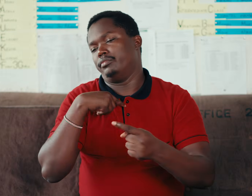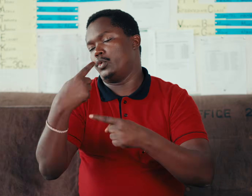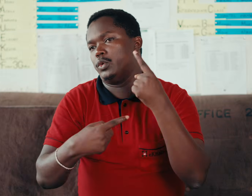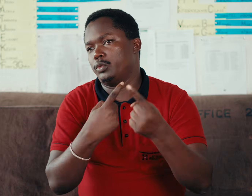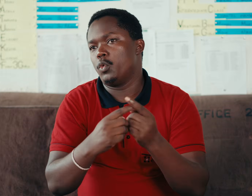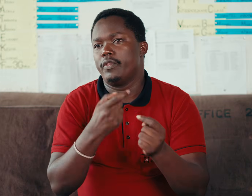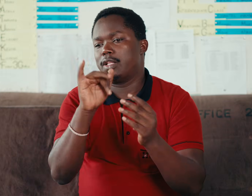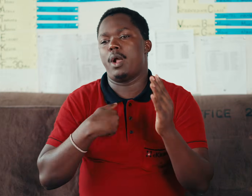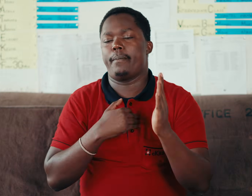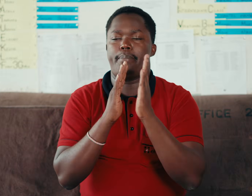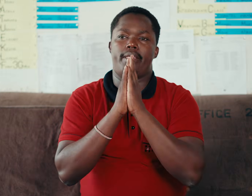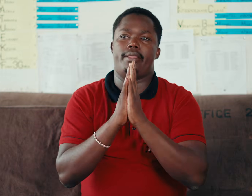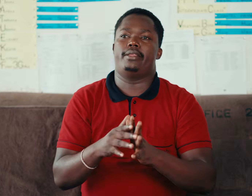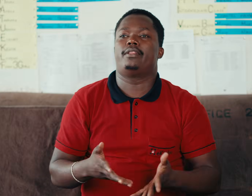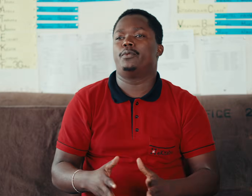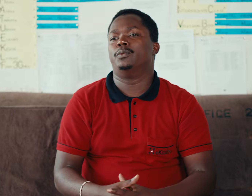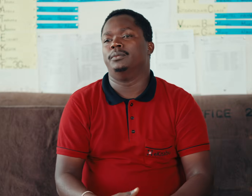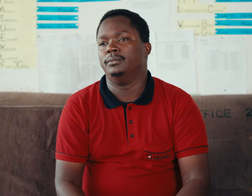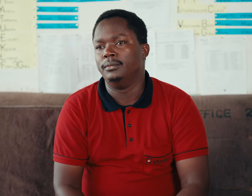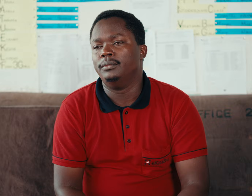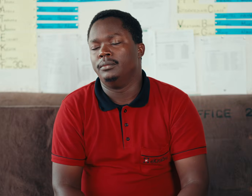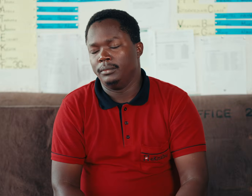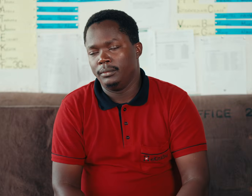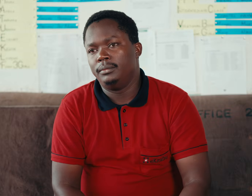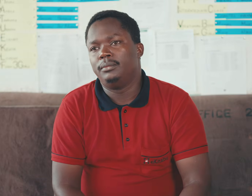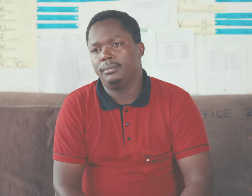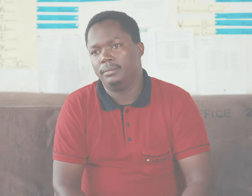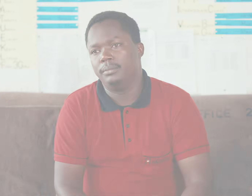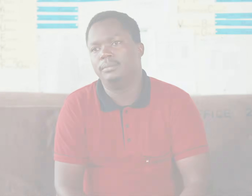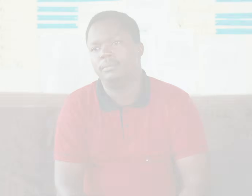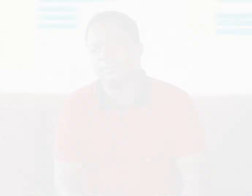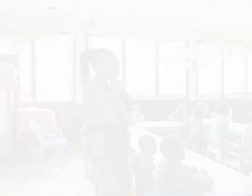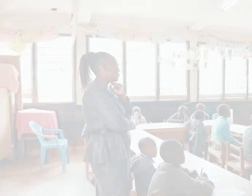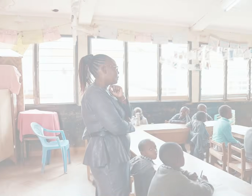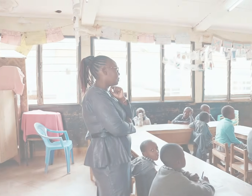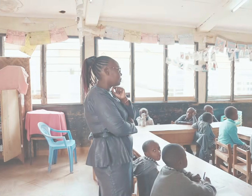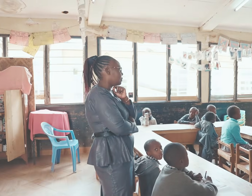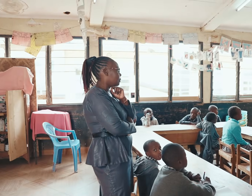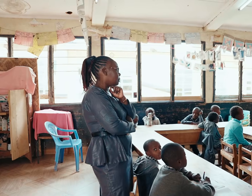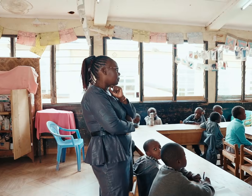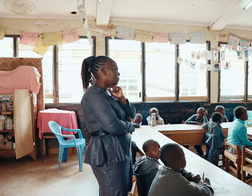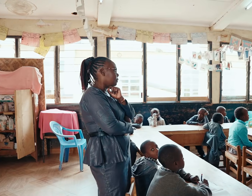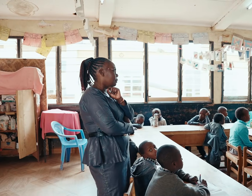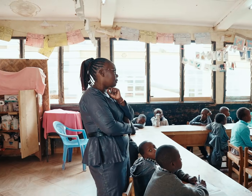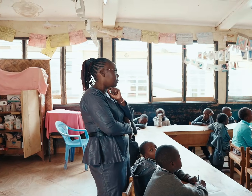So any person who wants to partner with us in this is very much welcome to do so. Our project is focused